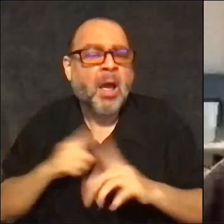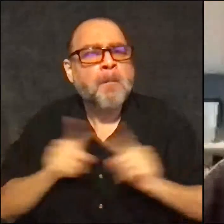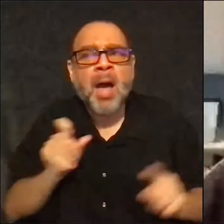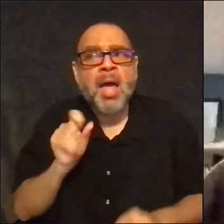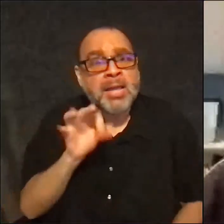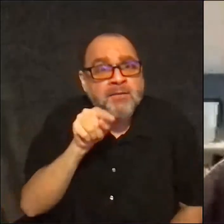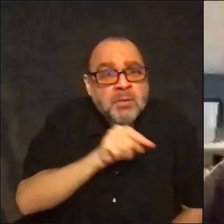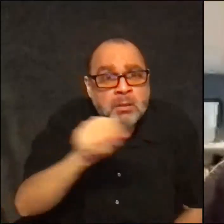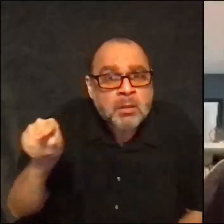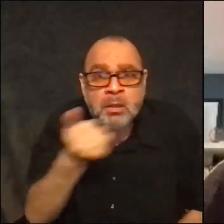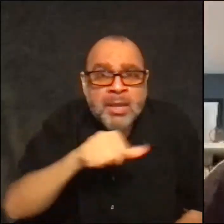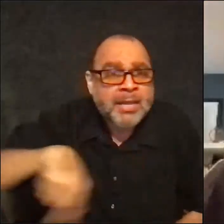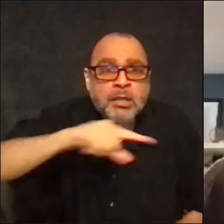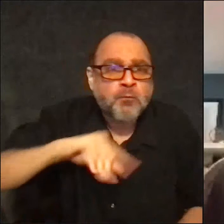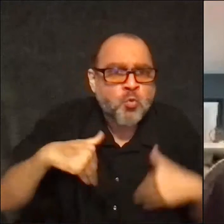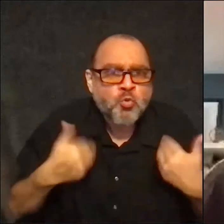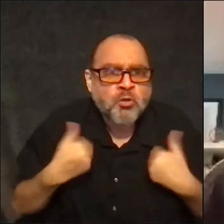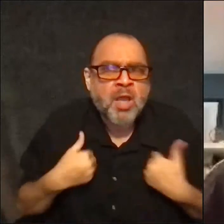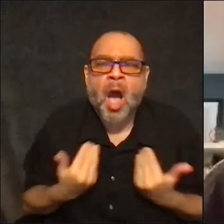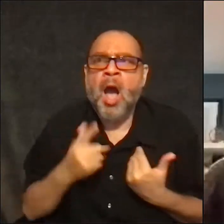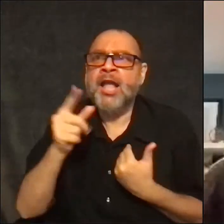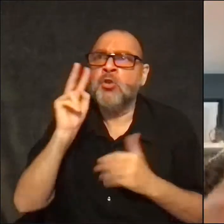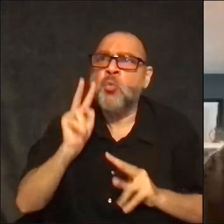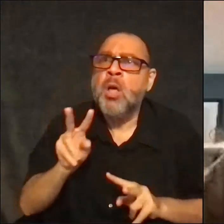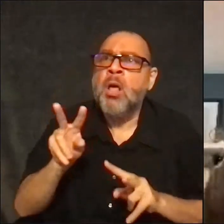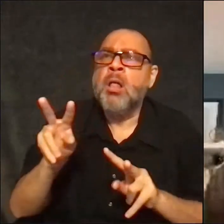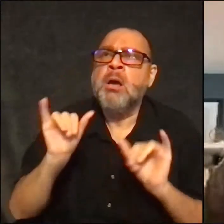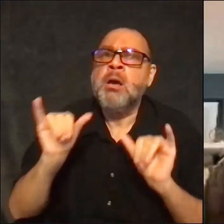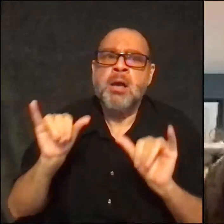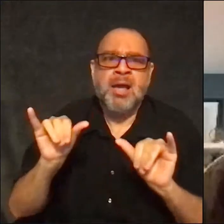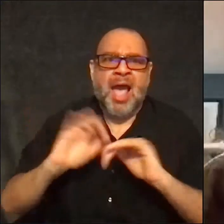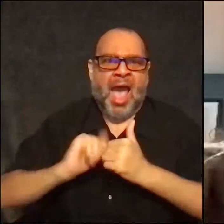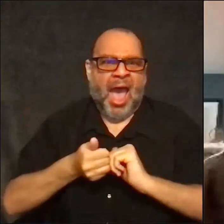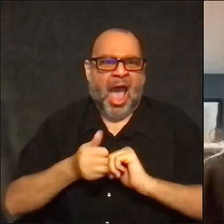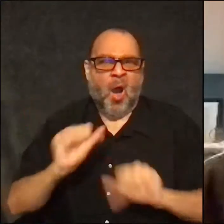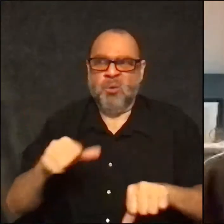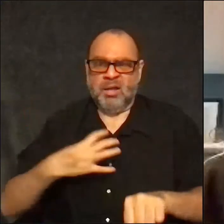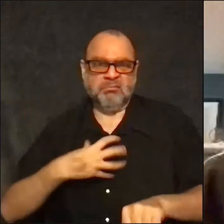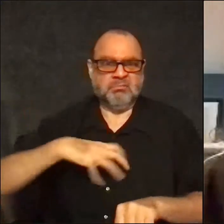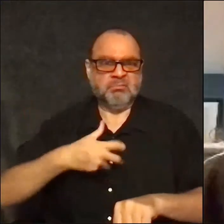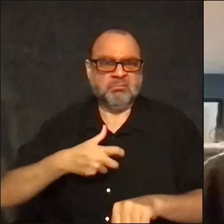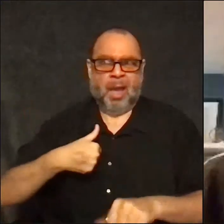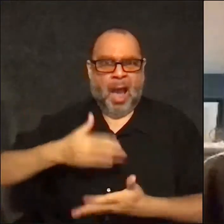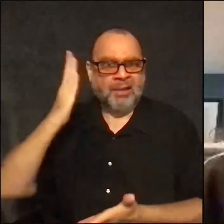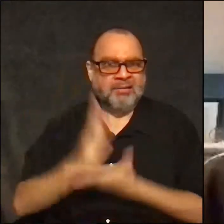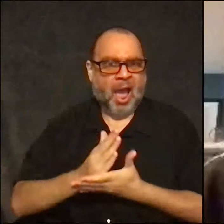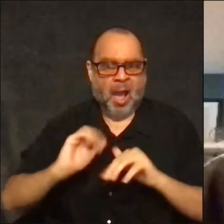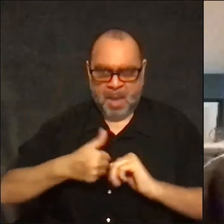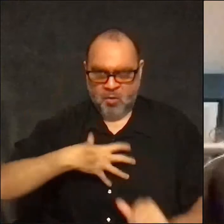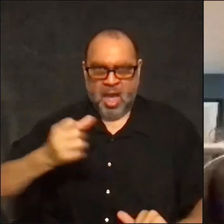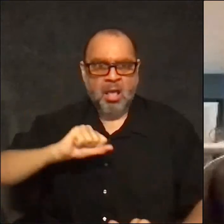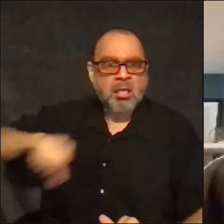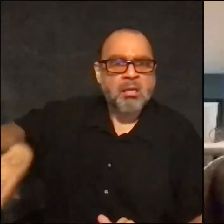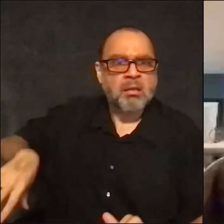you, trying to determine what you can do to not code switch, to live in your integrity, I do have 3 great tips